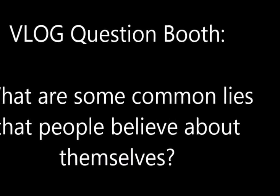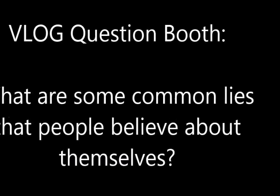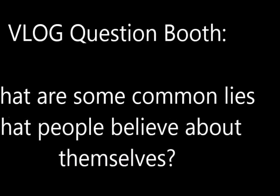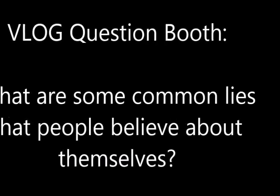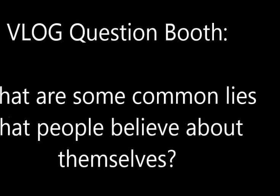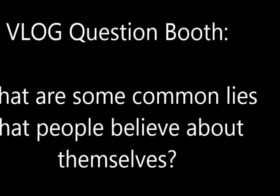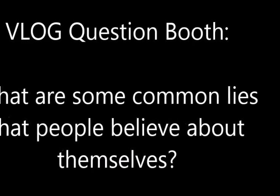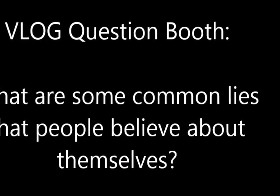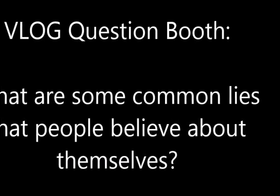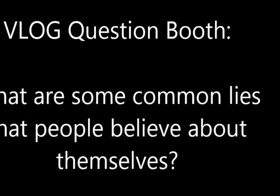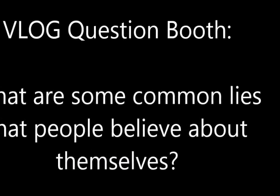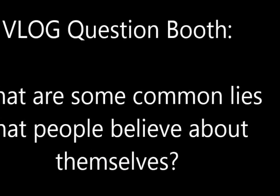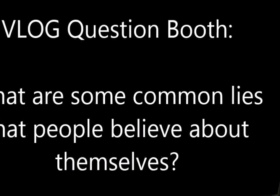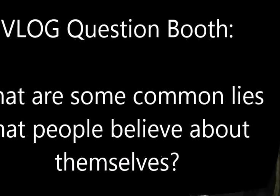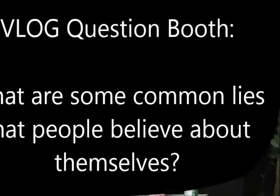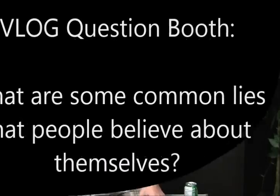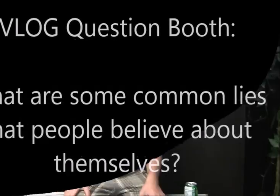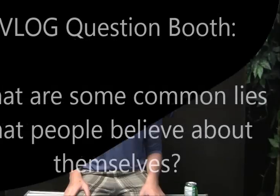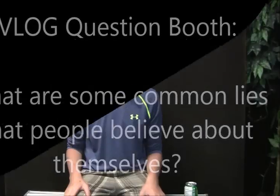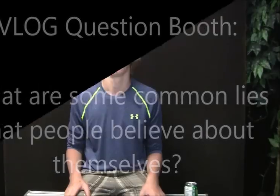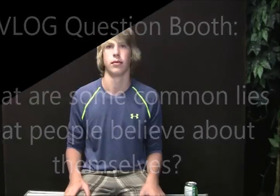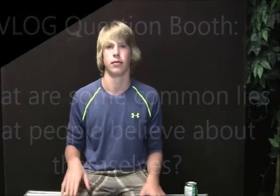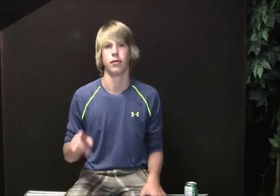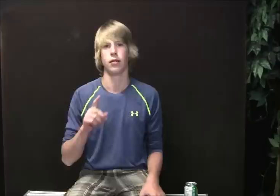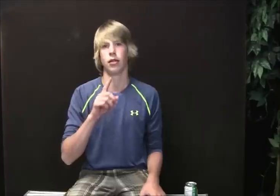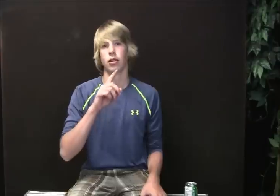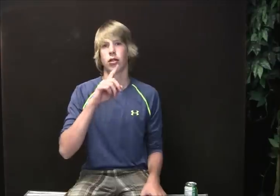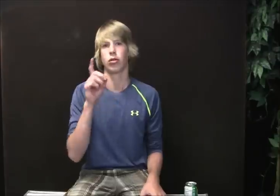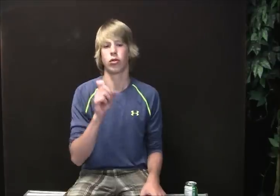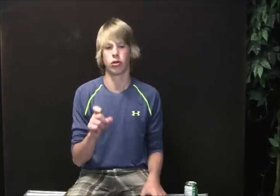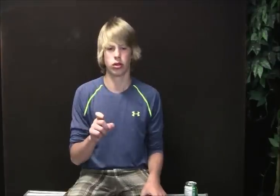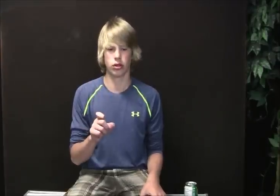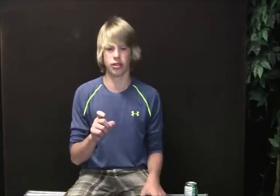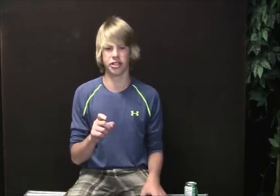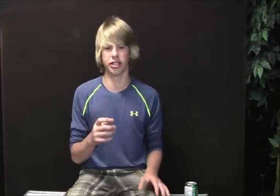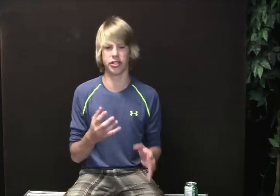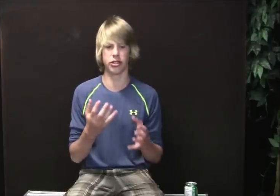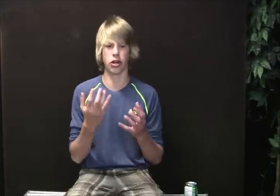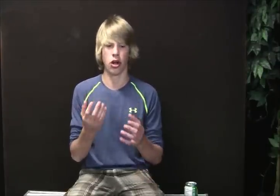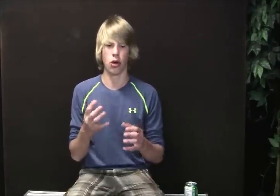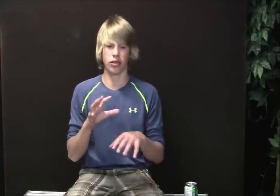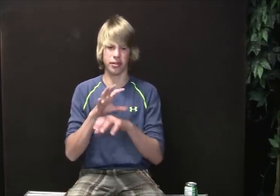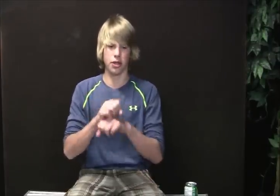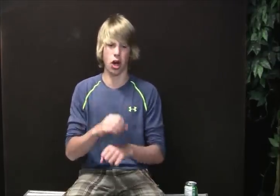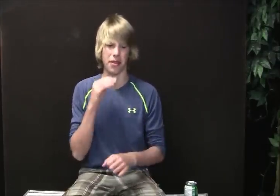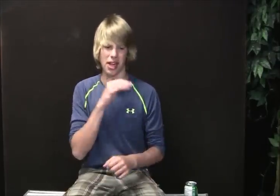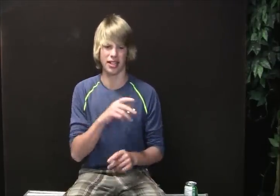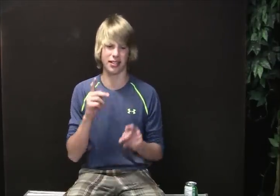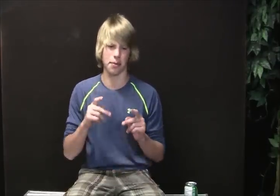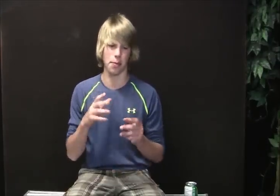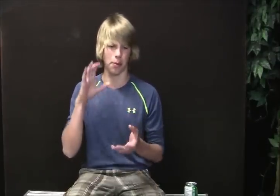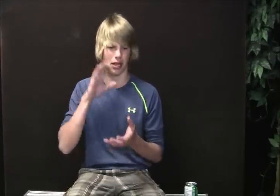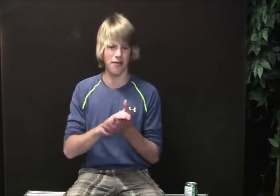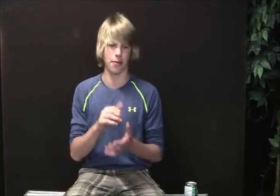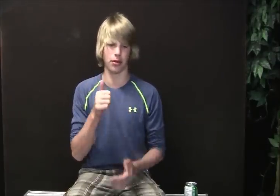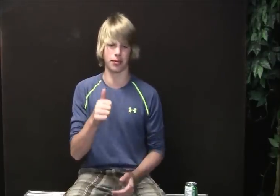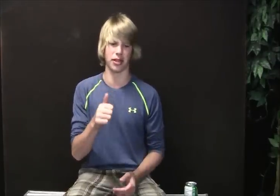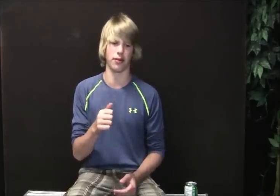Question is, What are some common lies that people believe about themselves?